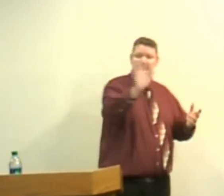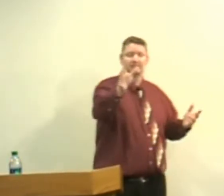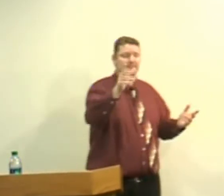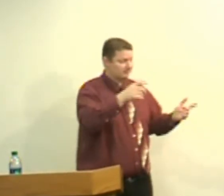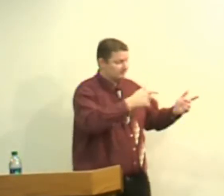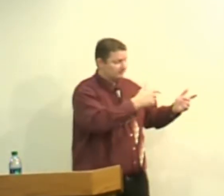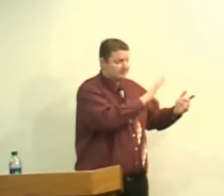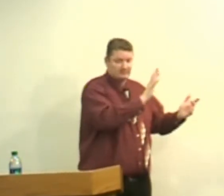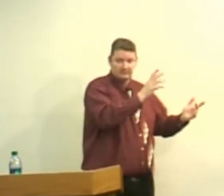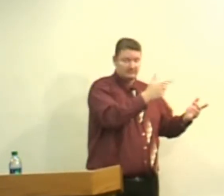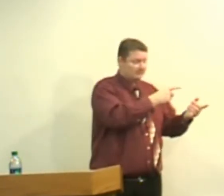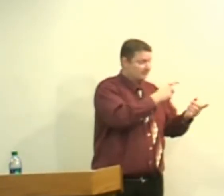shows a repentance.